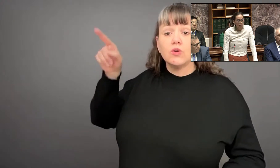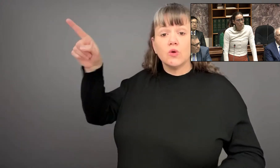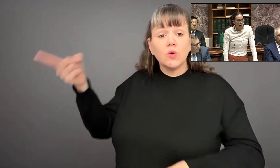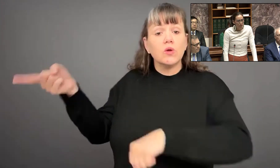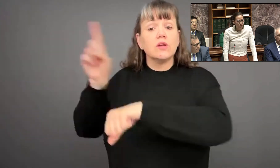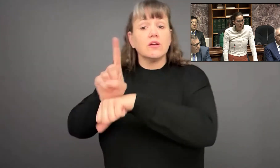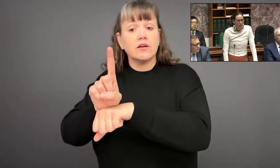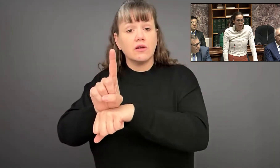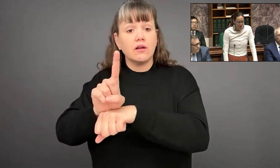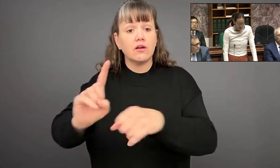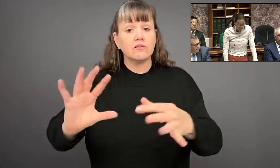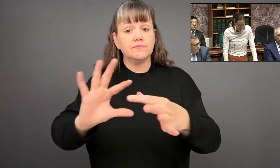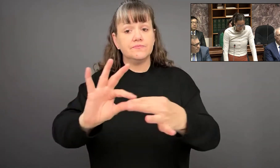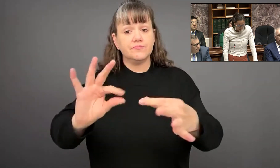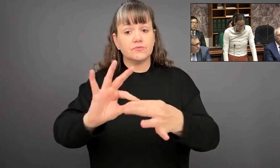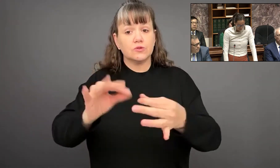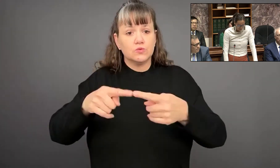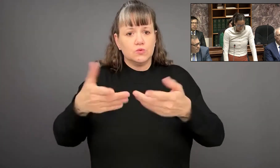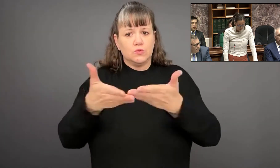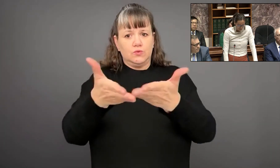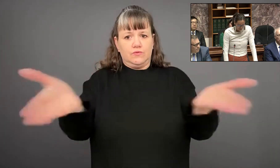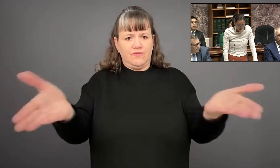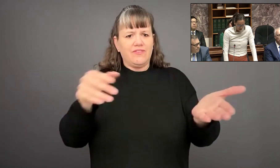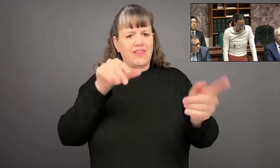but to the family of Chantel Williams.